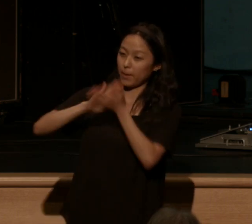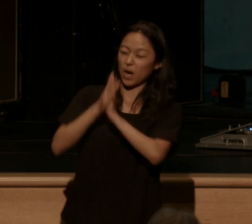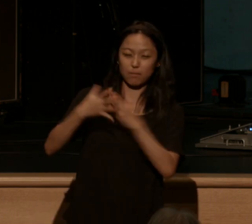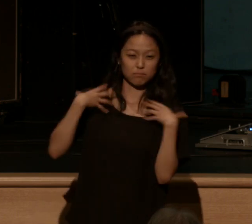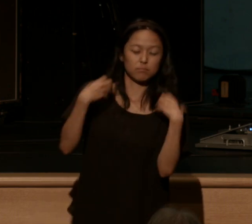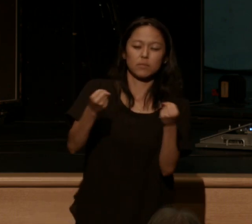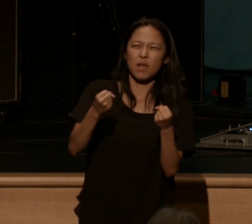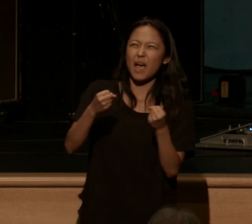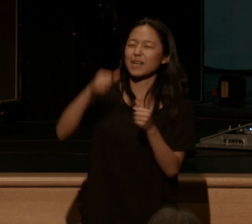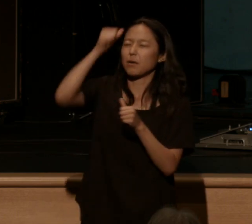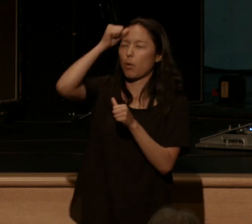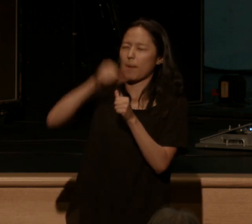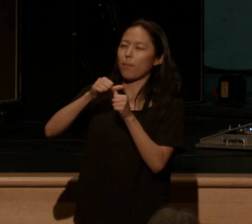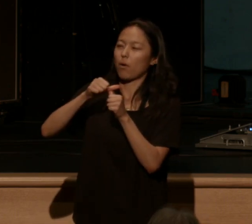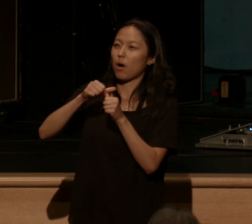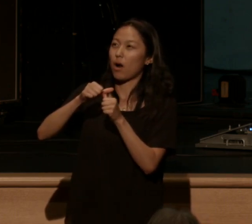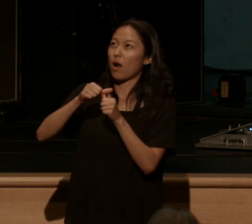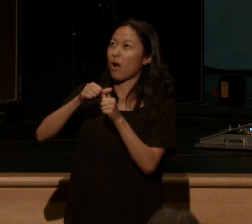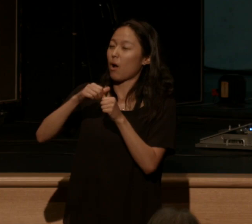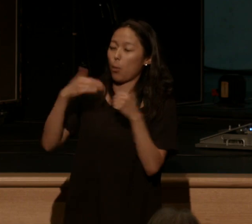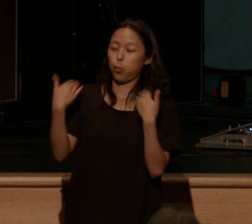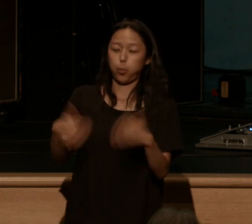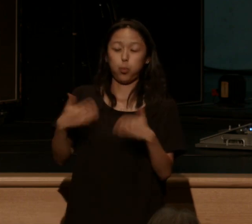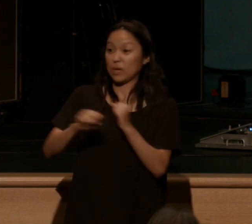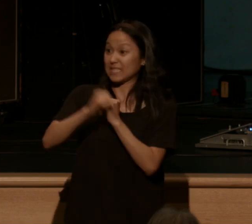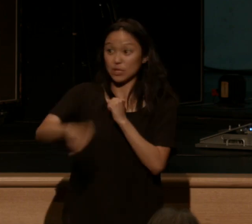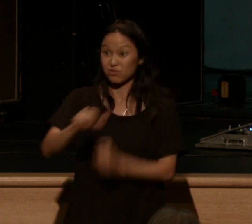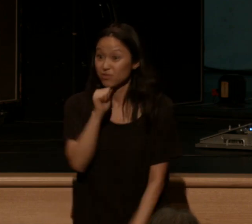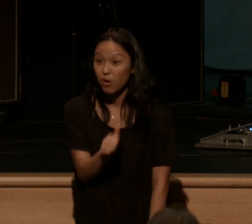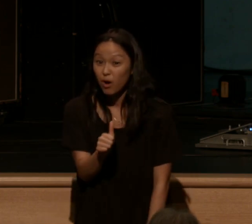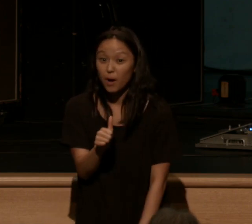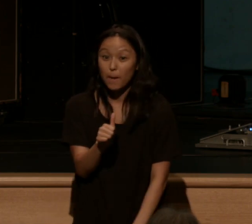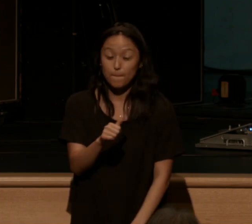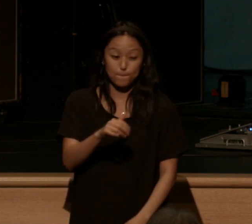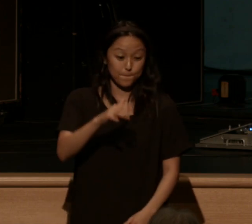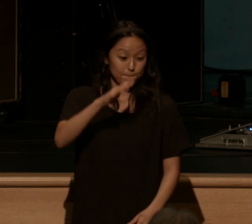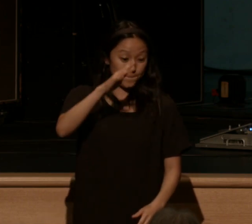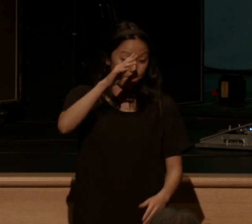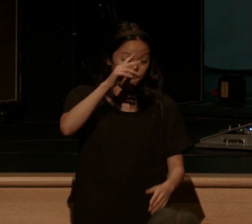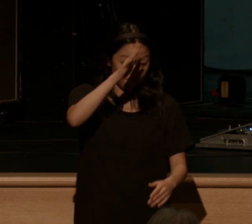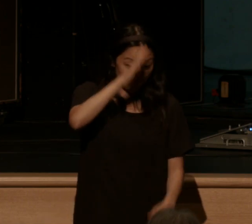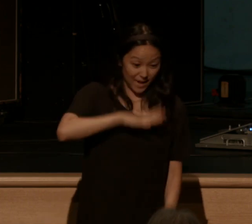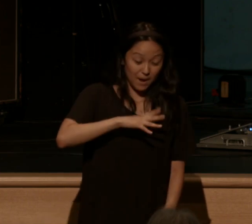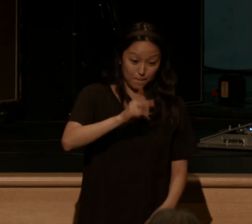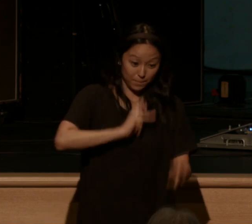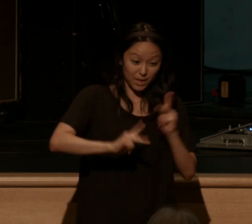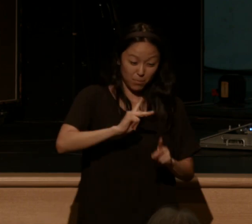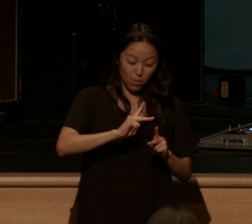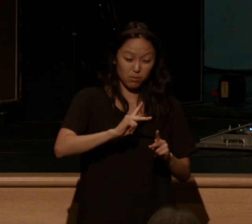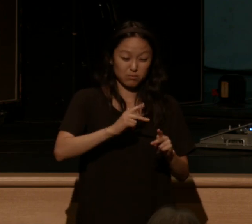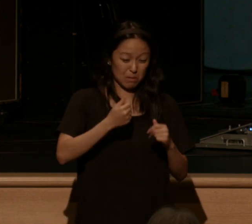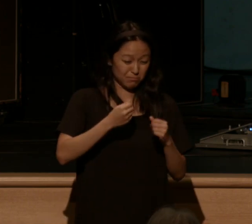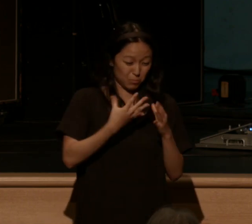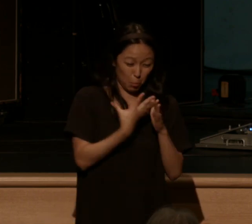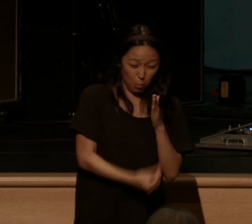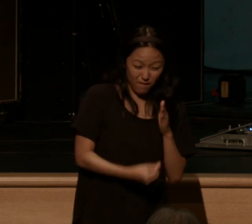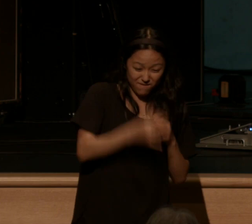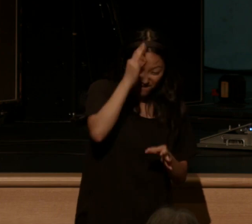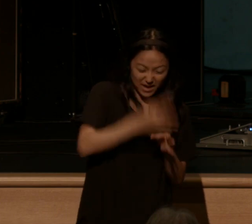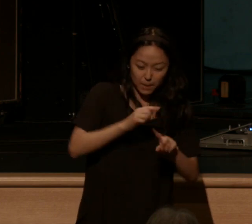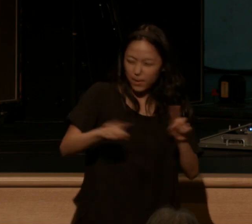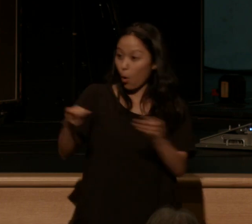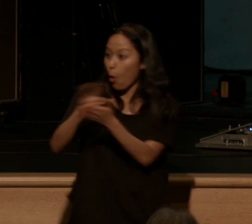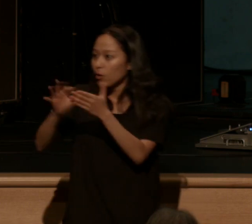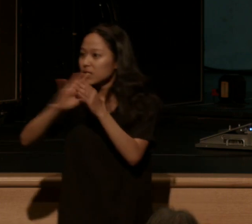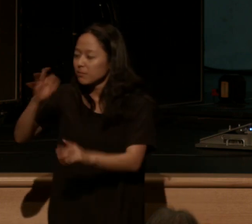meeting and to remember what exactly happened with no exaggeration. Man was seeking to operate in a certain way and lacking faith, and the Holy Spirit says,